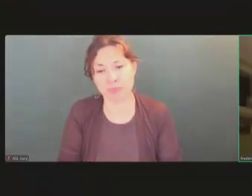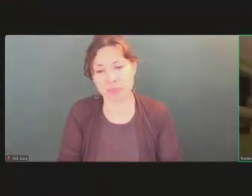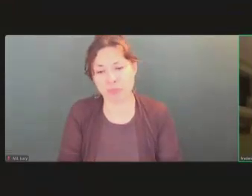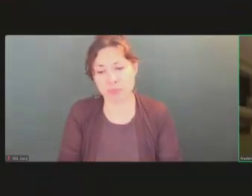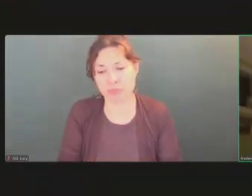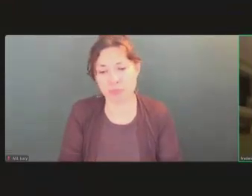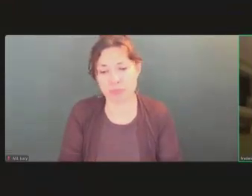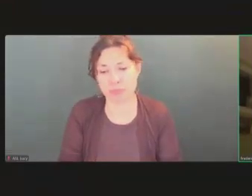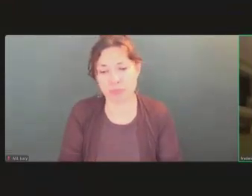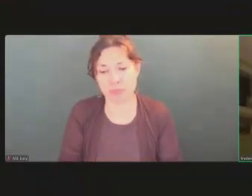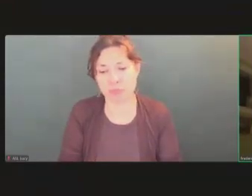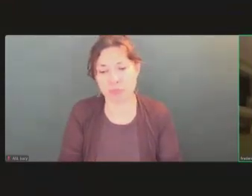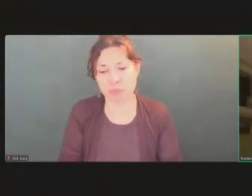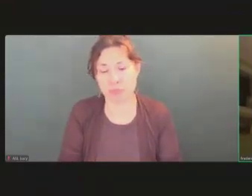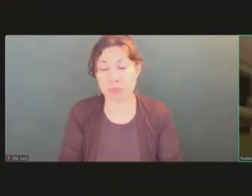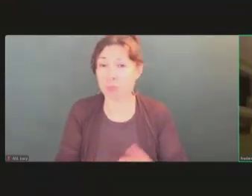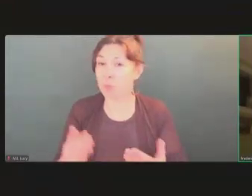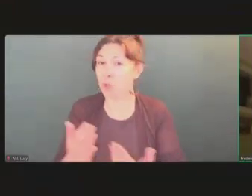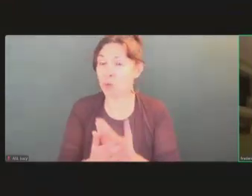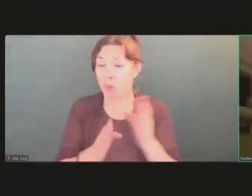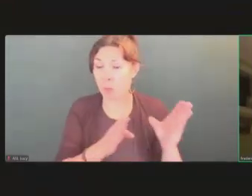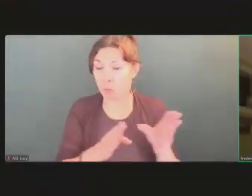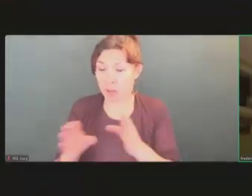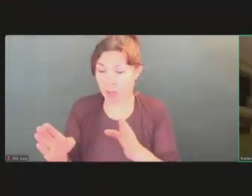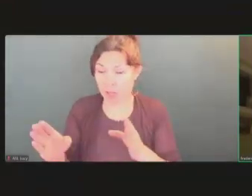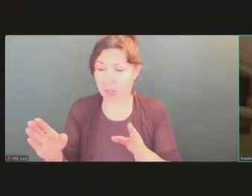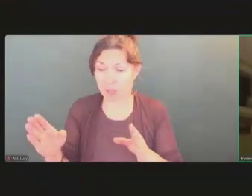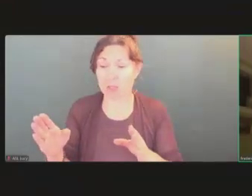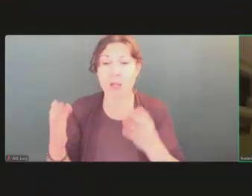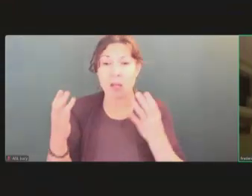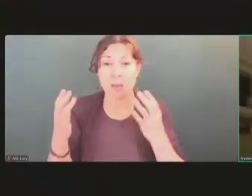this new plan extends operation to 7 days a week.